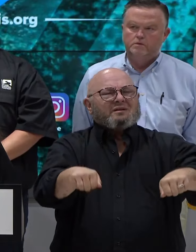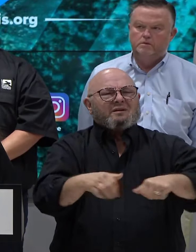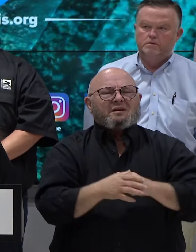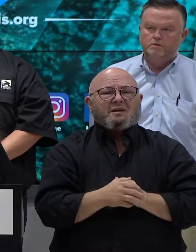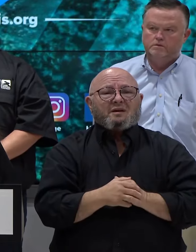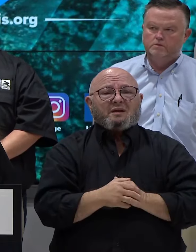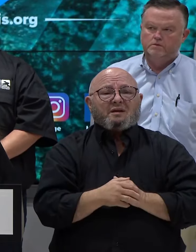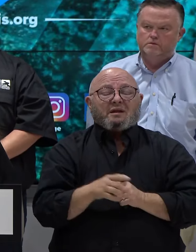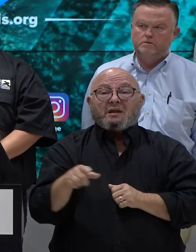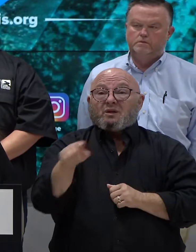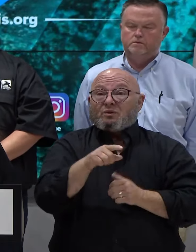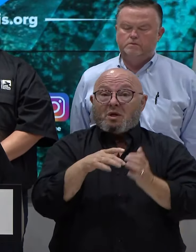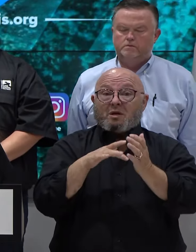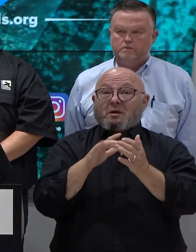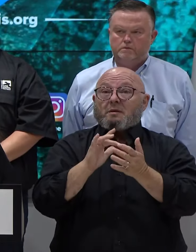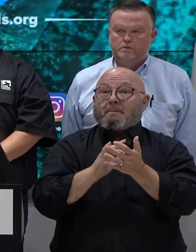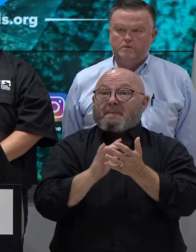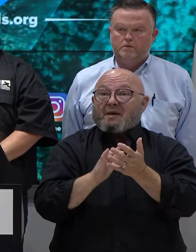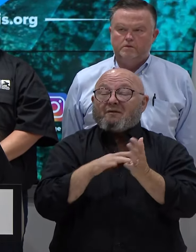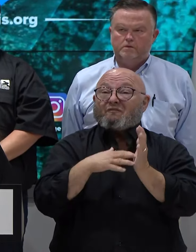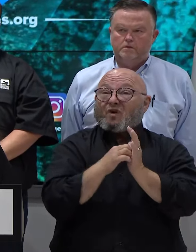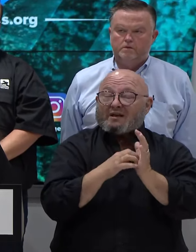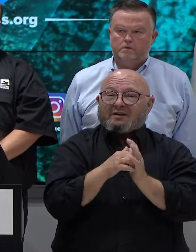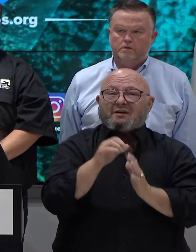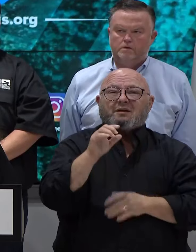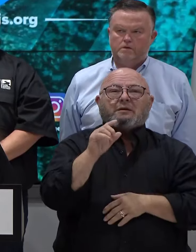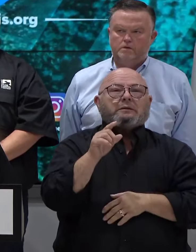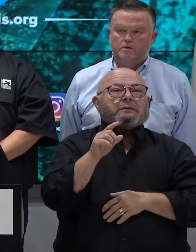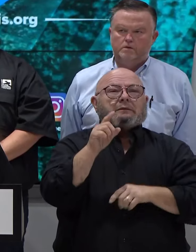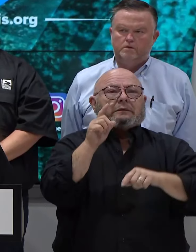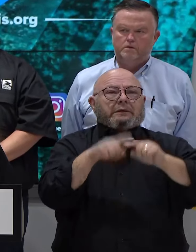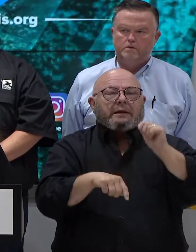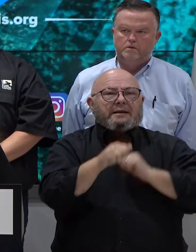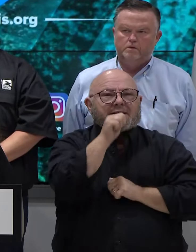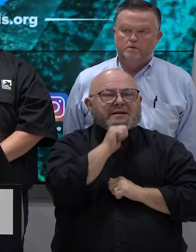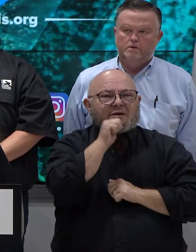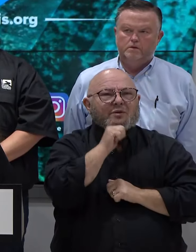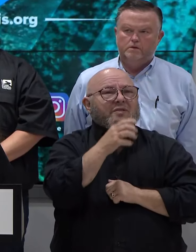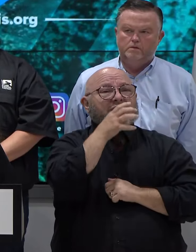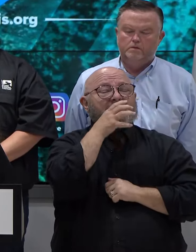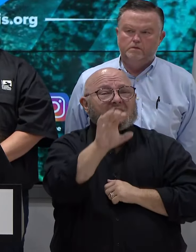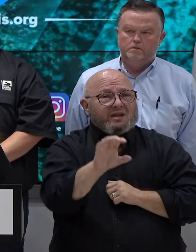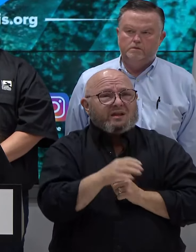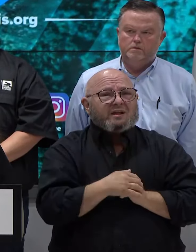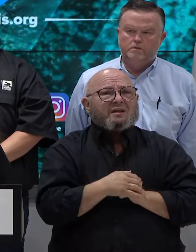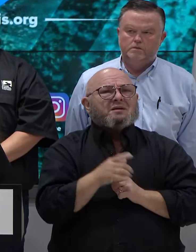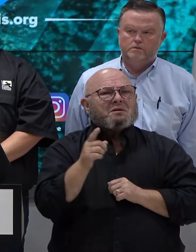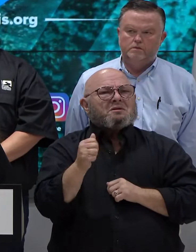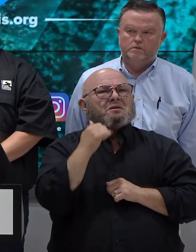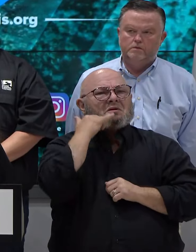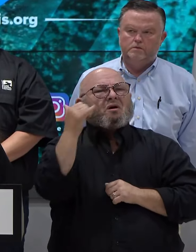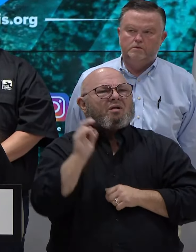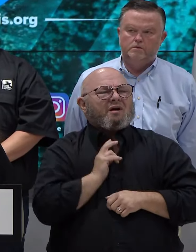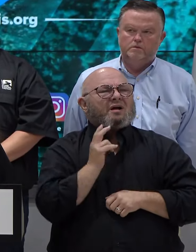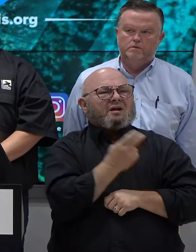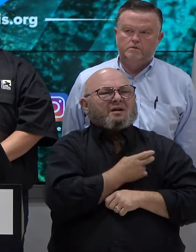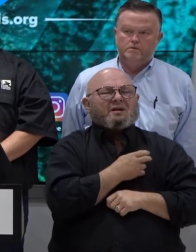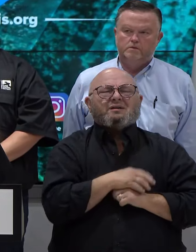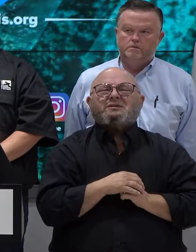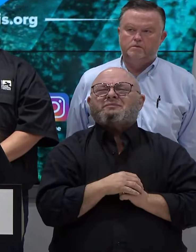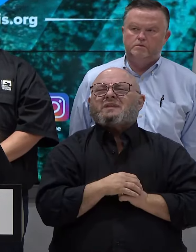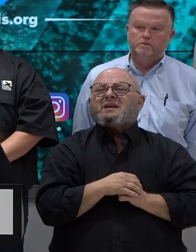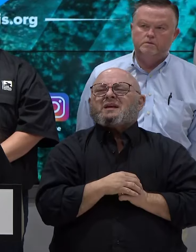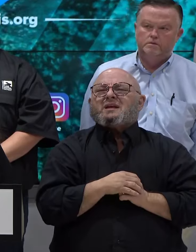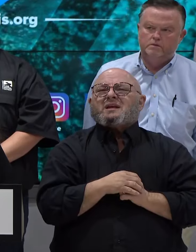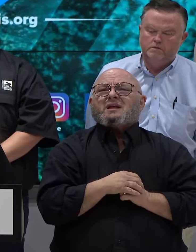are medically fragile, if you are not being able to tolerate the heat, you can call us. If it's